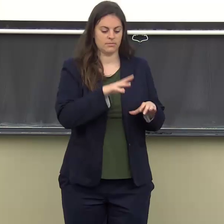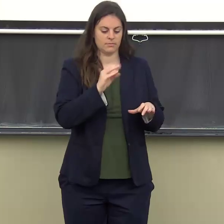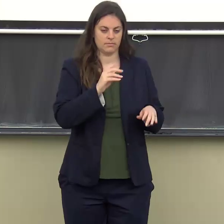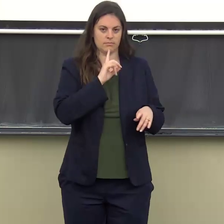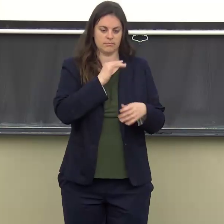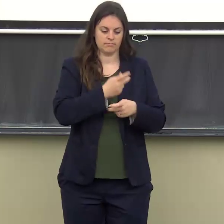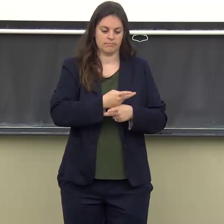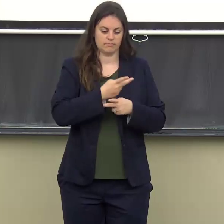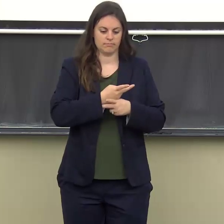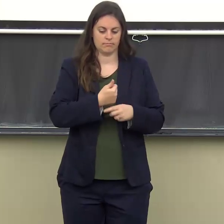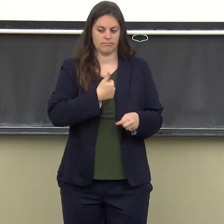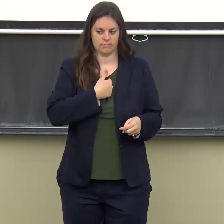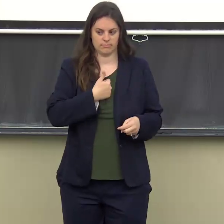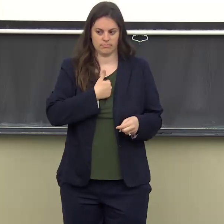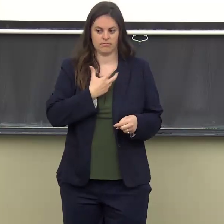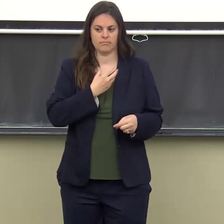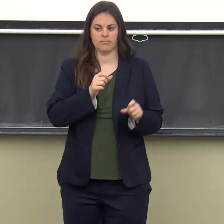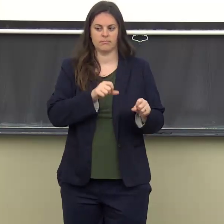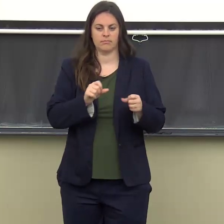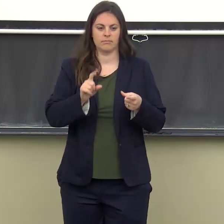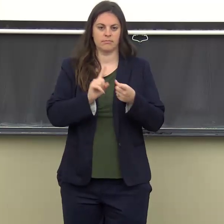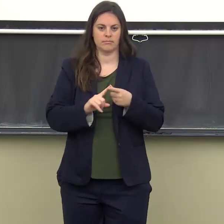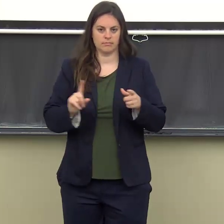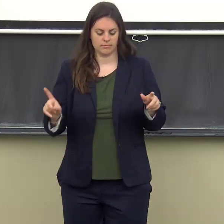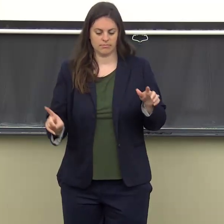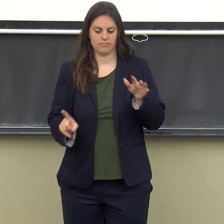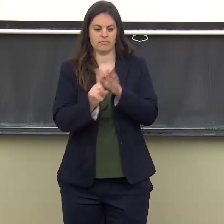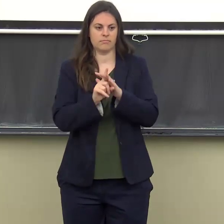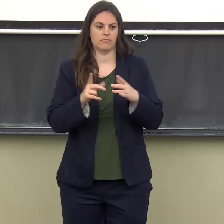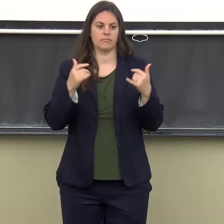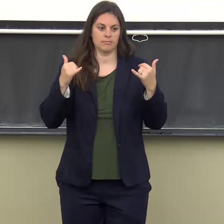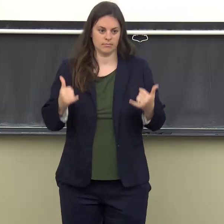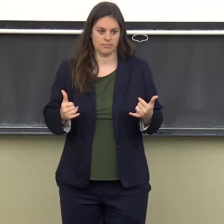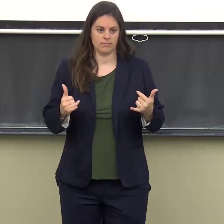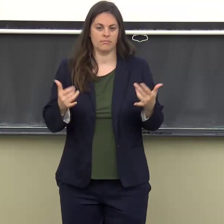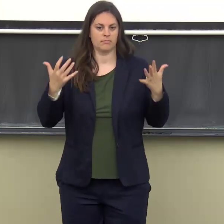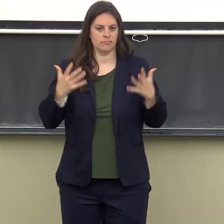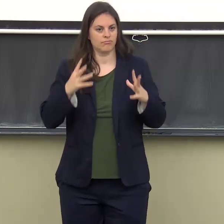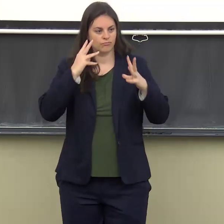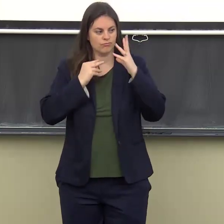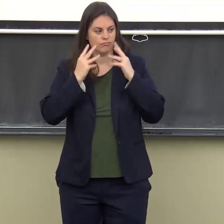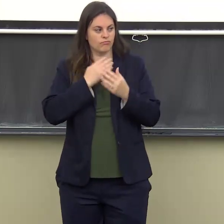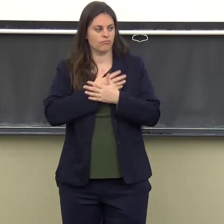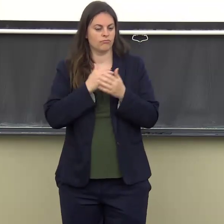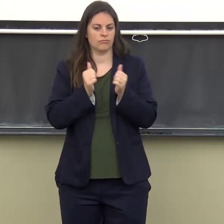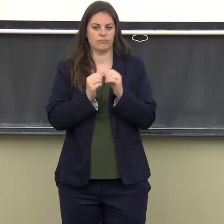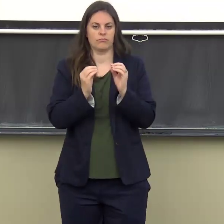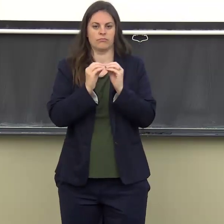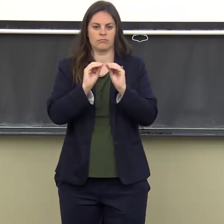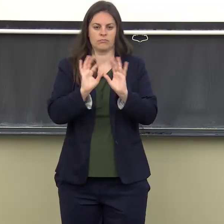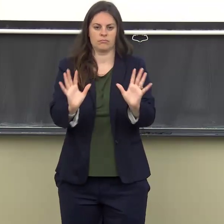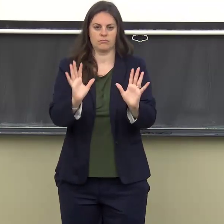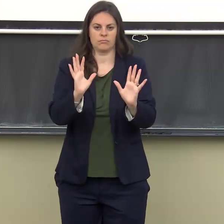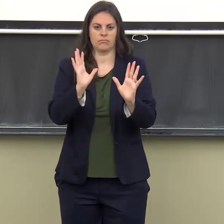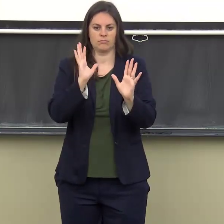really caring for myself, and then being able to come back now, having rested, with a clearer and